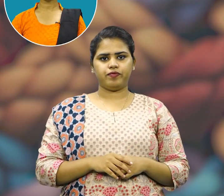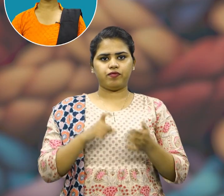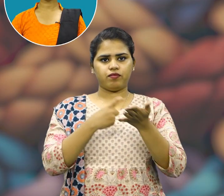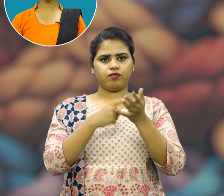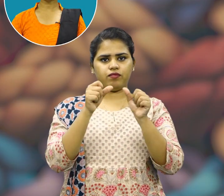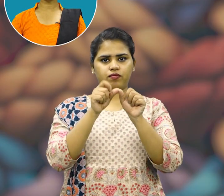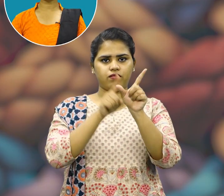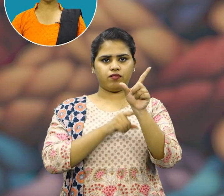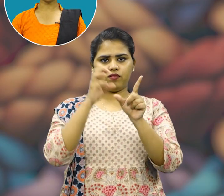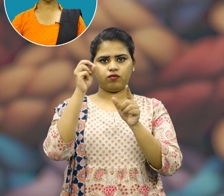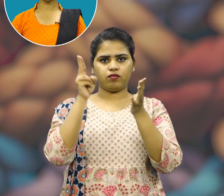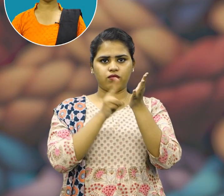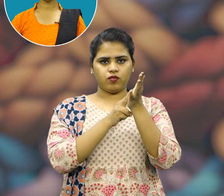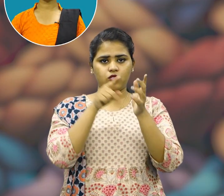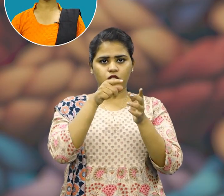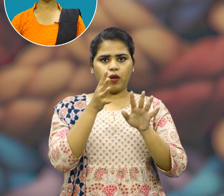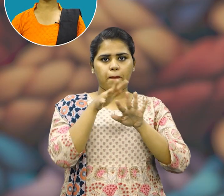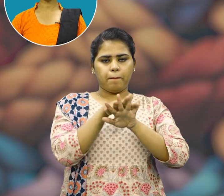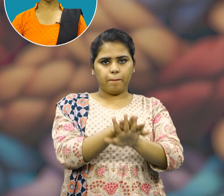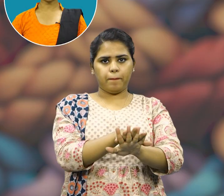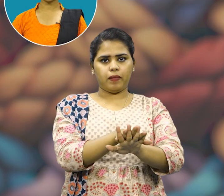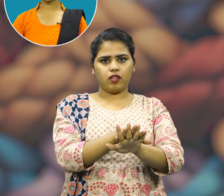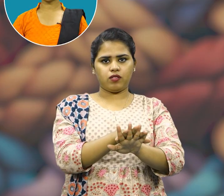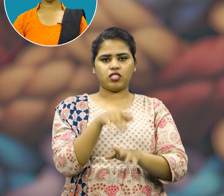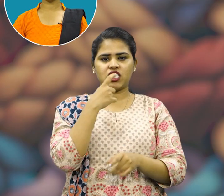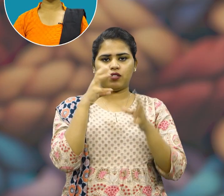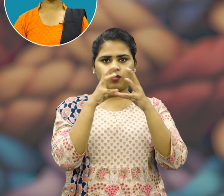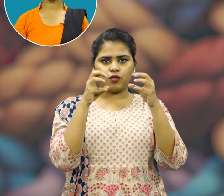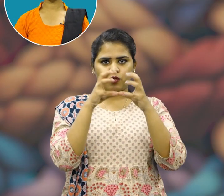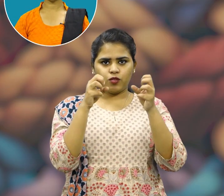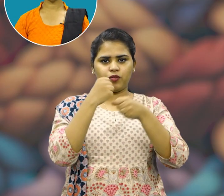Rayon is mixed with cotton to make bed sheets.